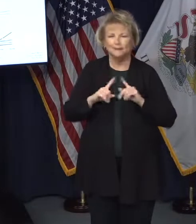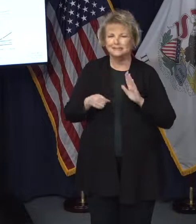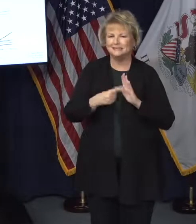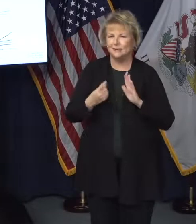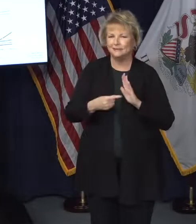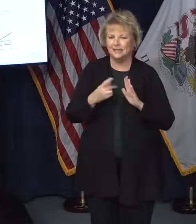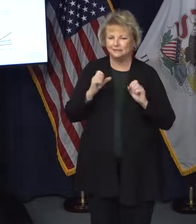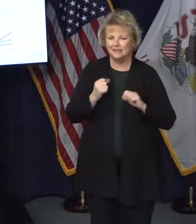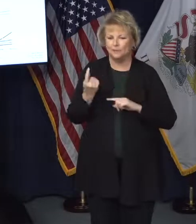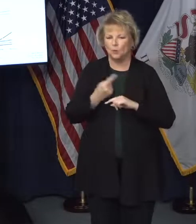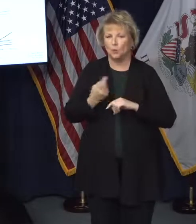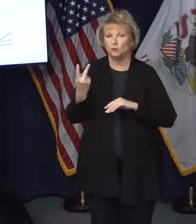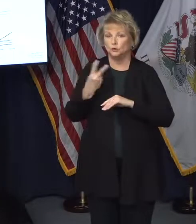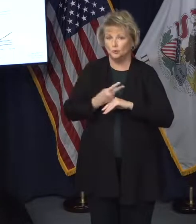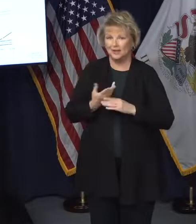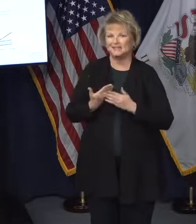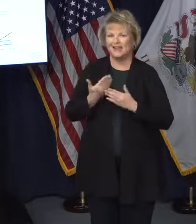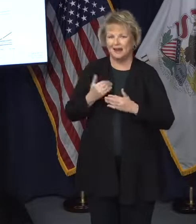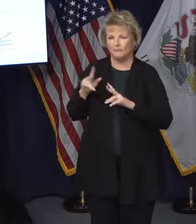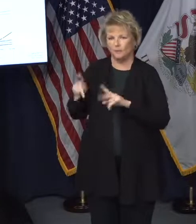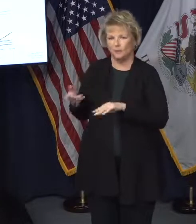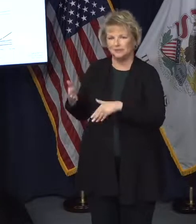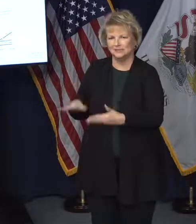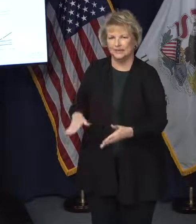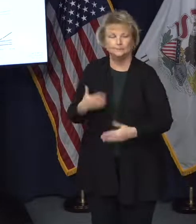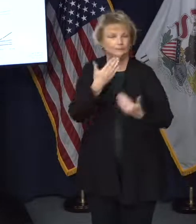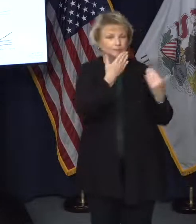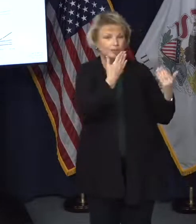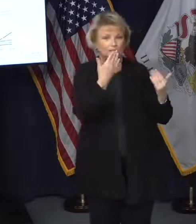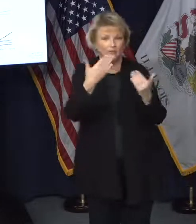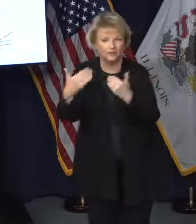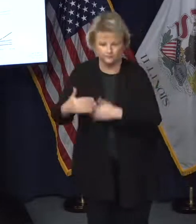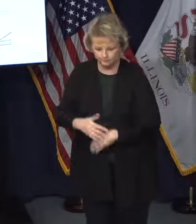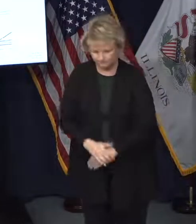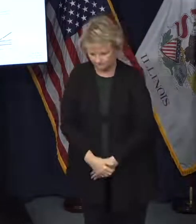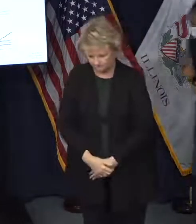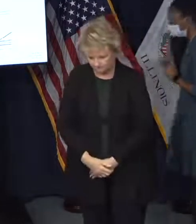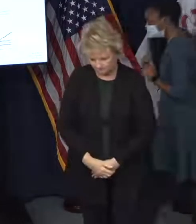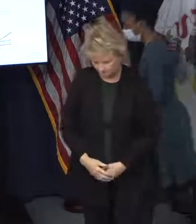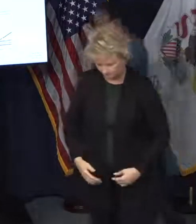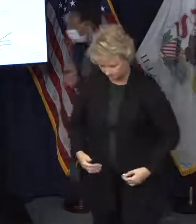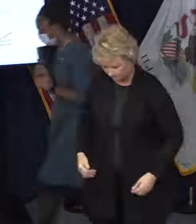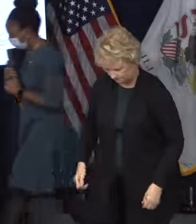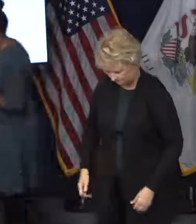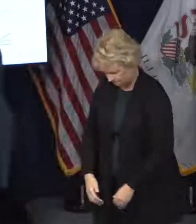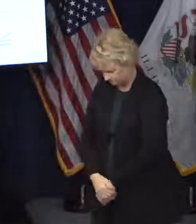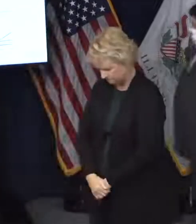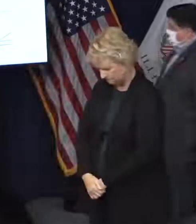days after the initial. All right, thanks everyone. Thank you. Thank you.